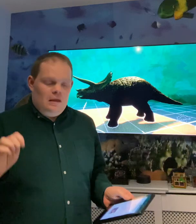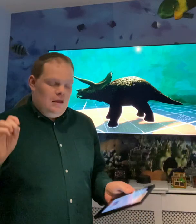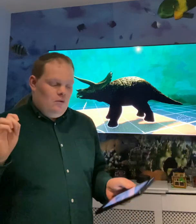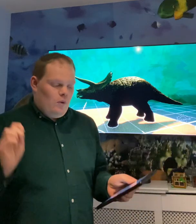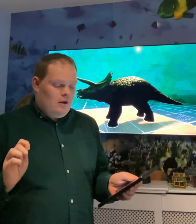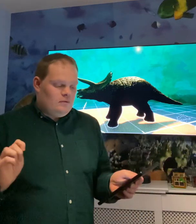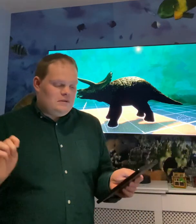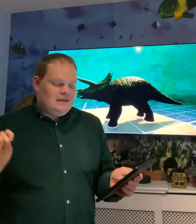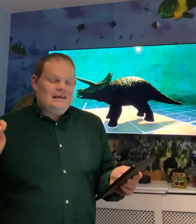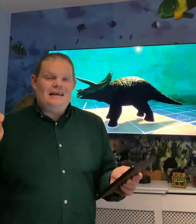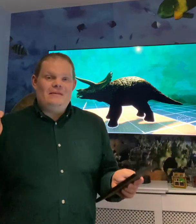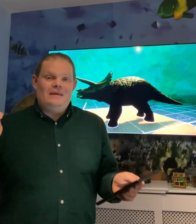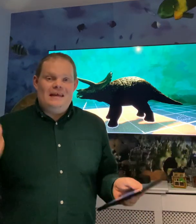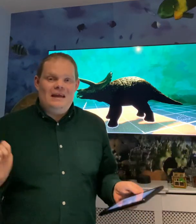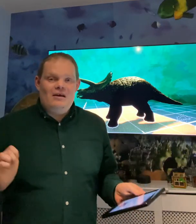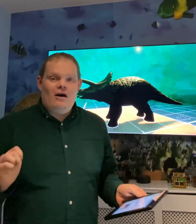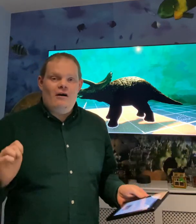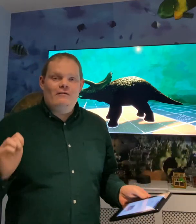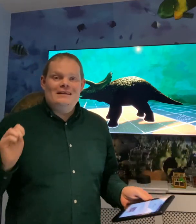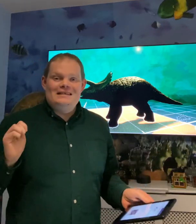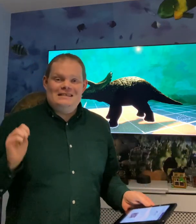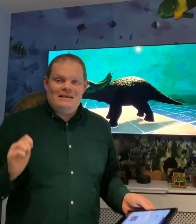In the year of